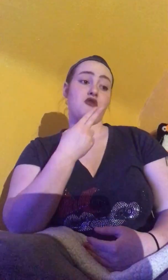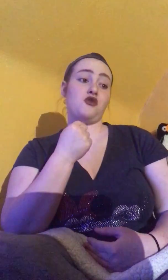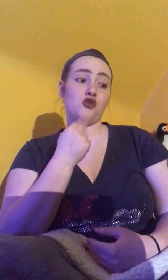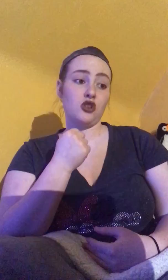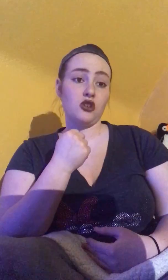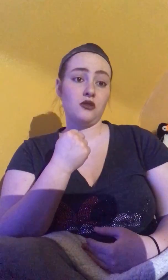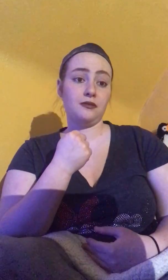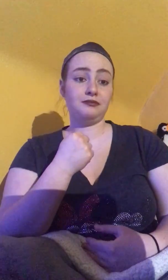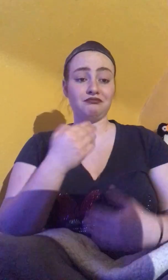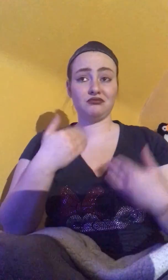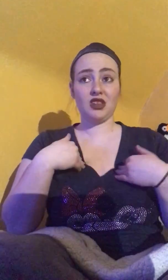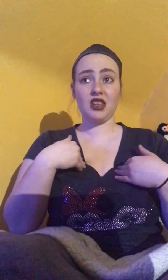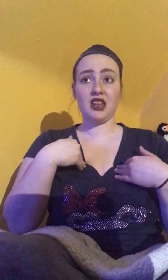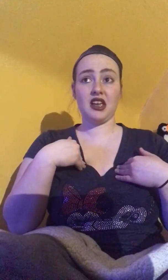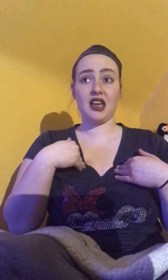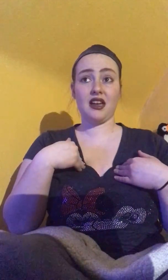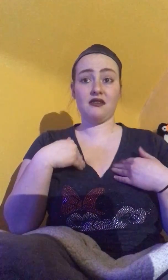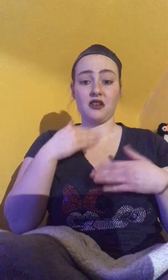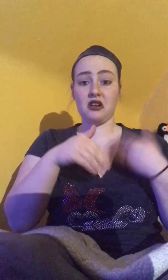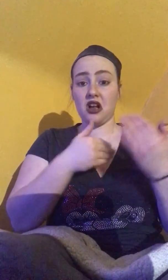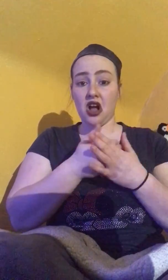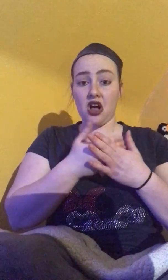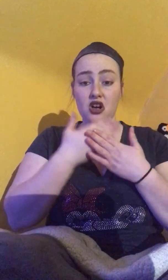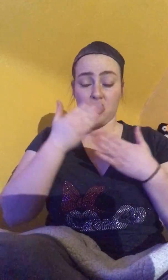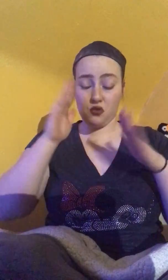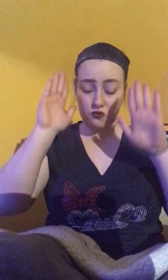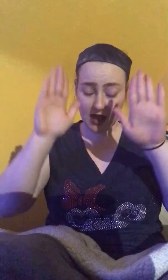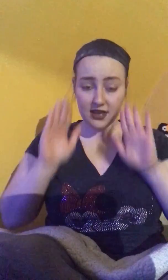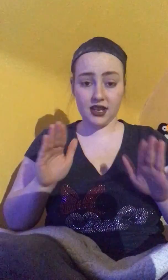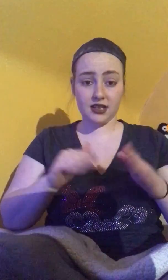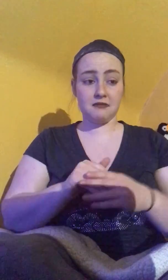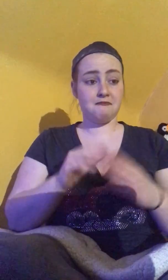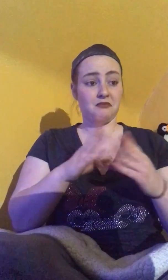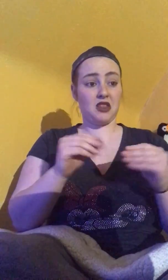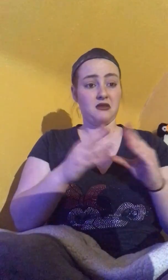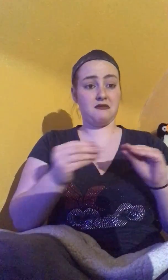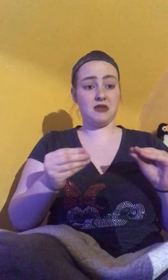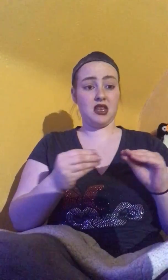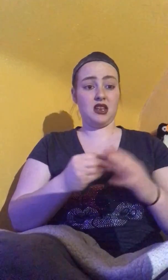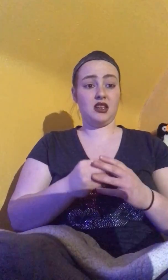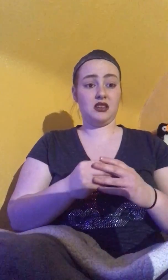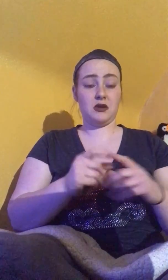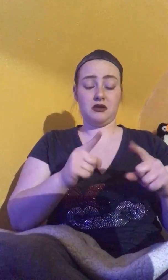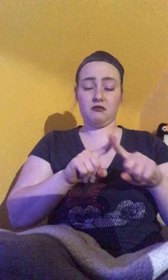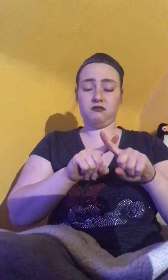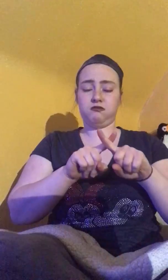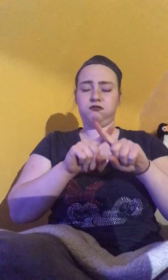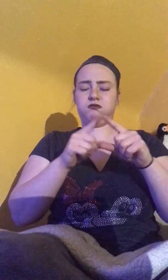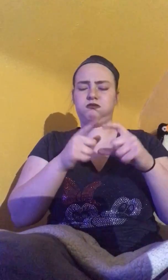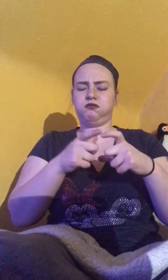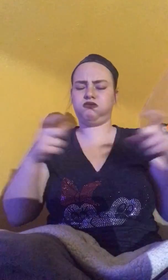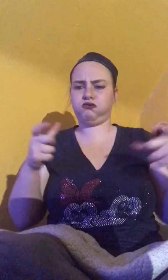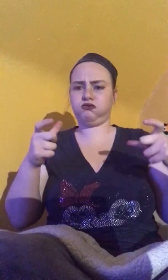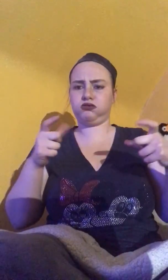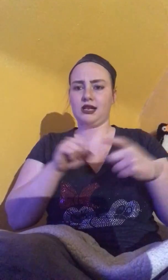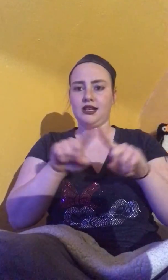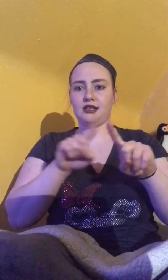clearly has his stuff together. But if you've been around meetings long enough, you know that there's a big difference between being able to talk the talk in the